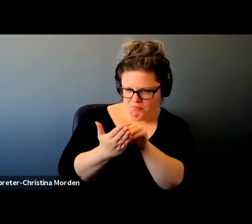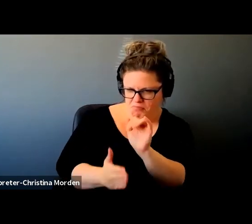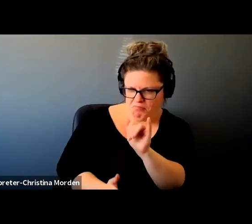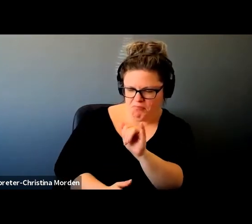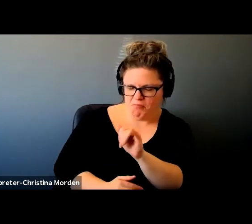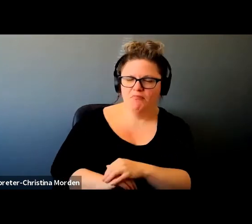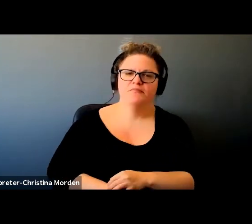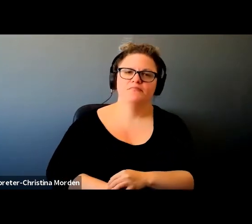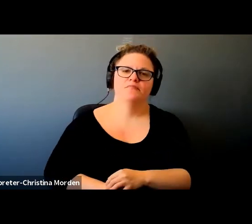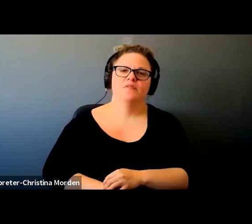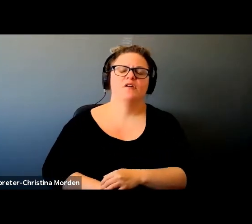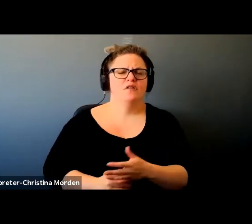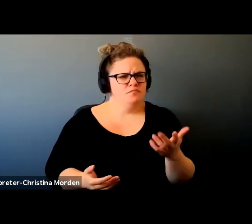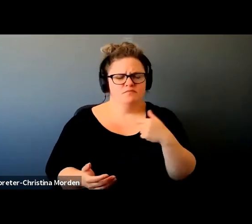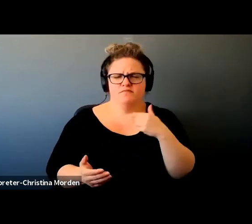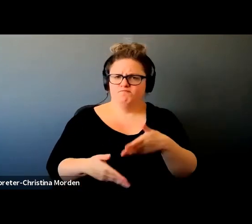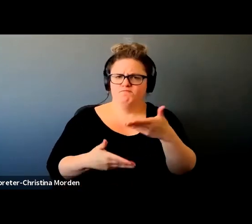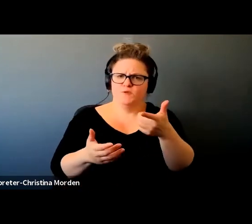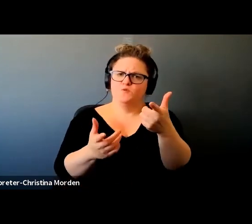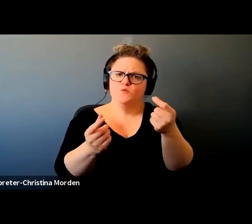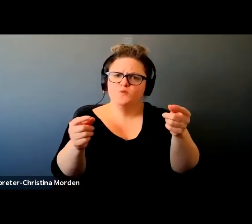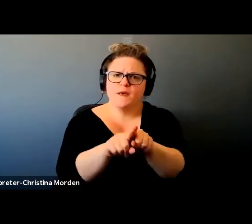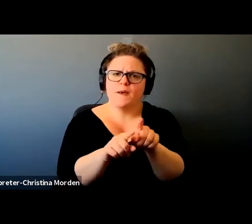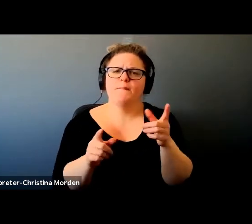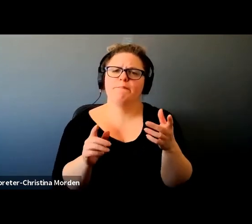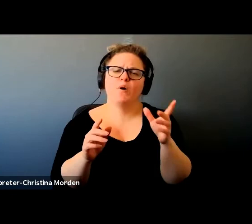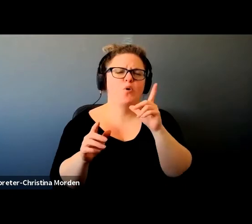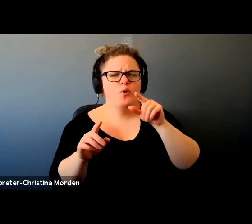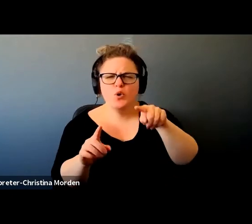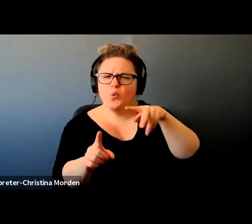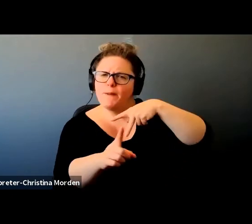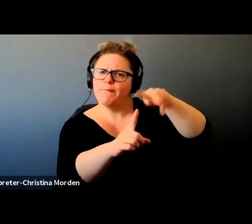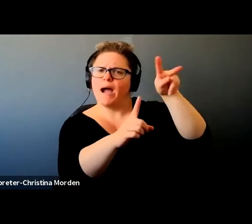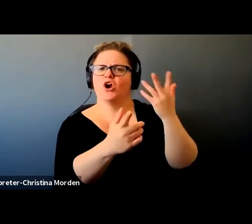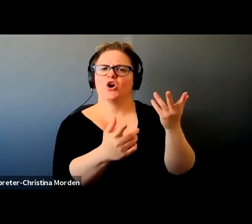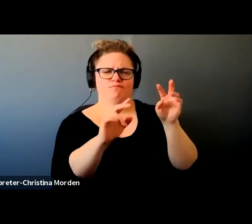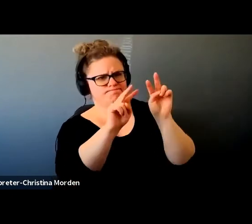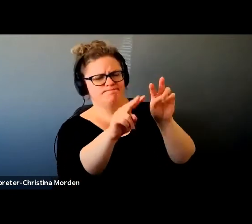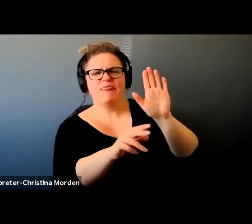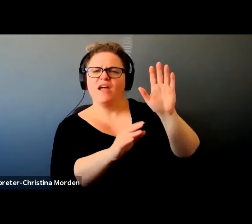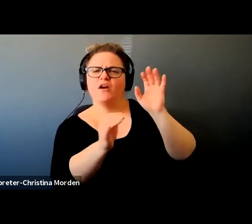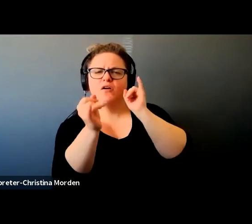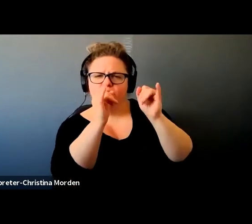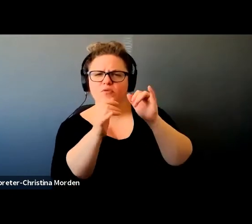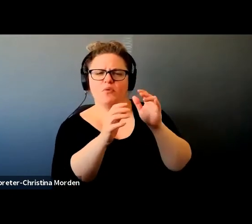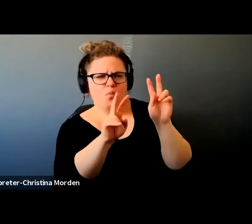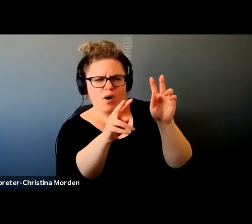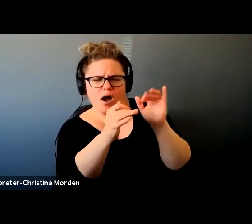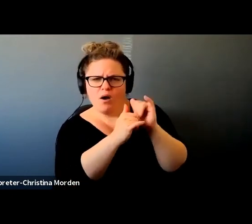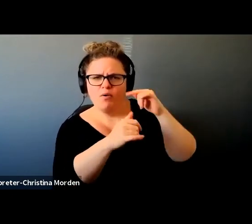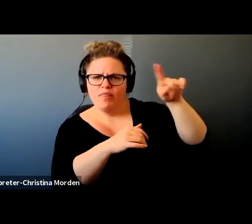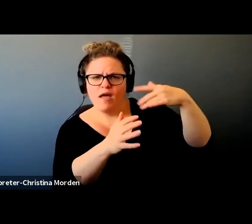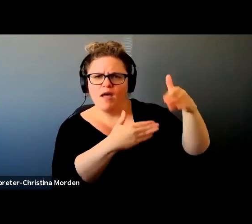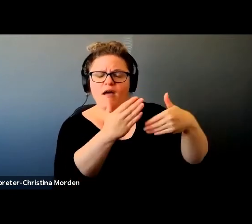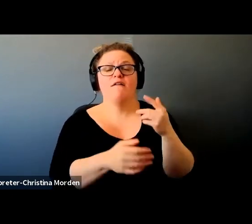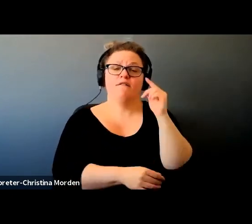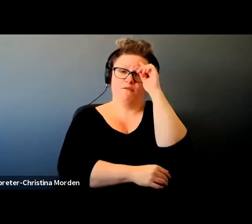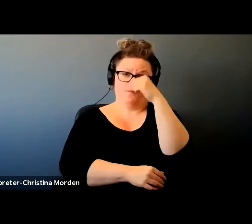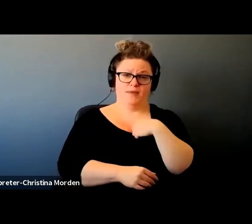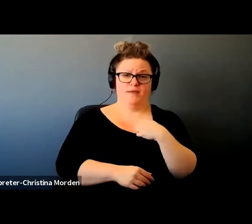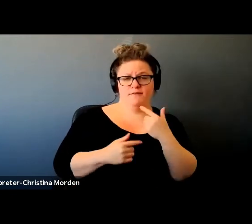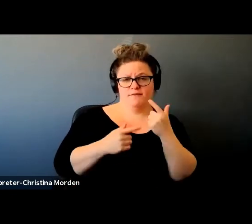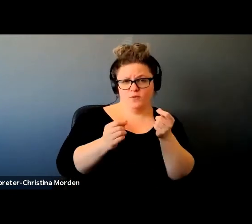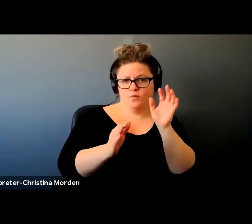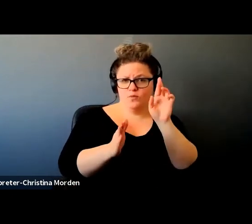looking at people who you admire, for me, it's always part of a research project, component of my work is